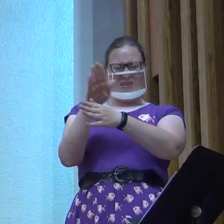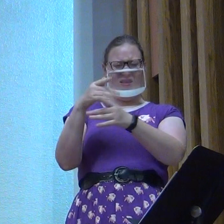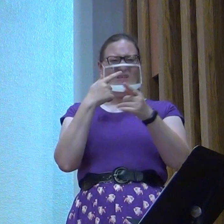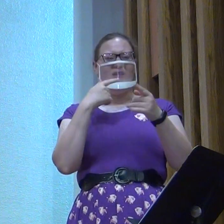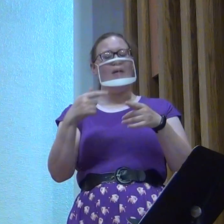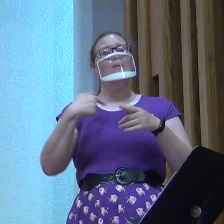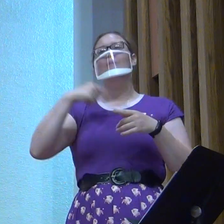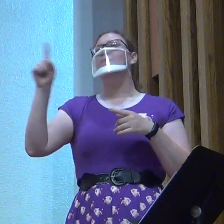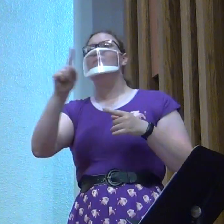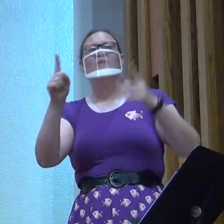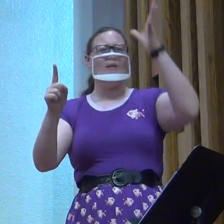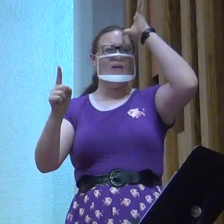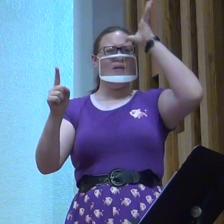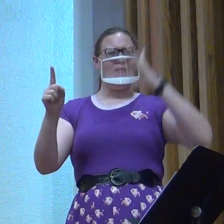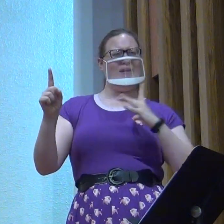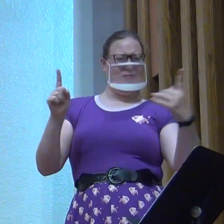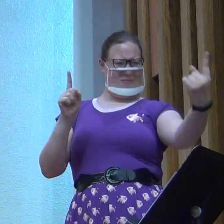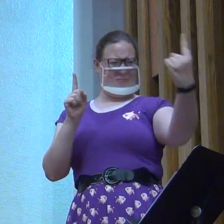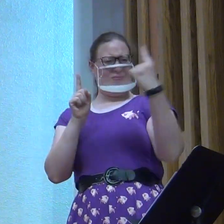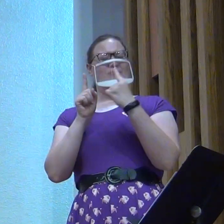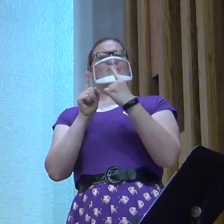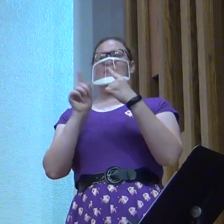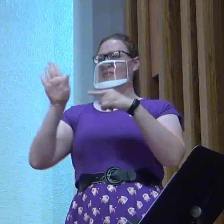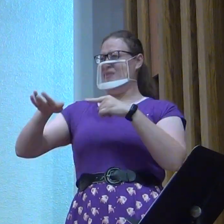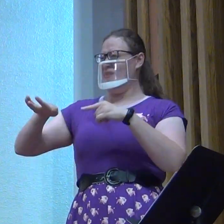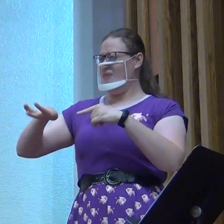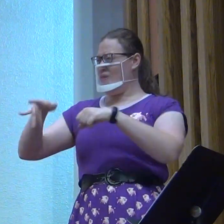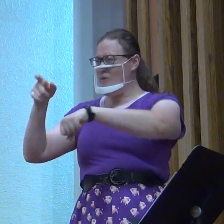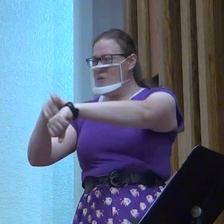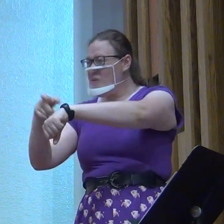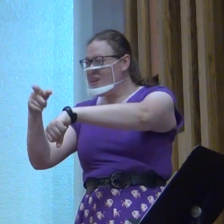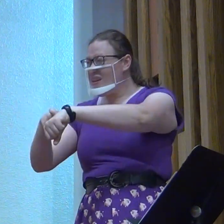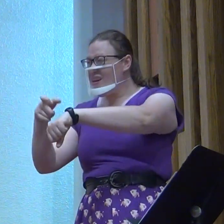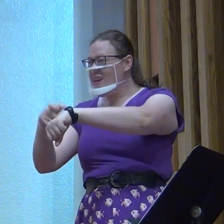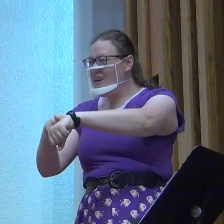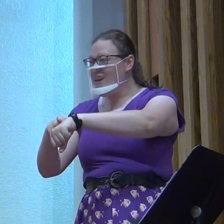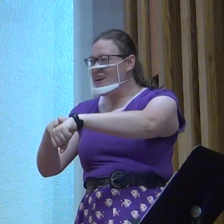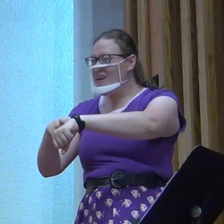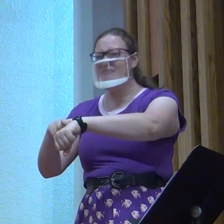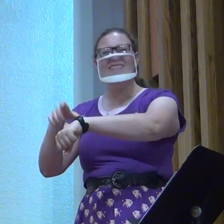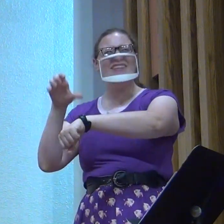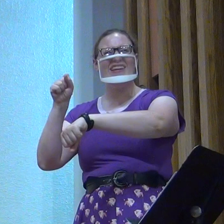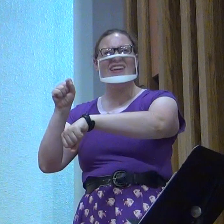asked me what the time was on my watch. Yeah.